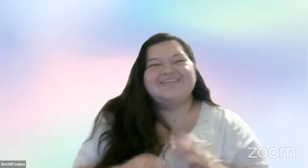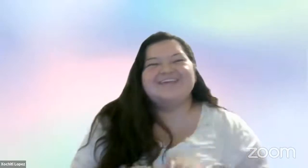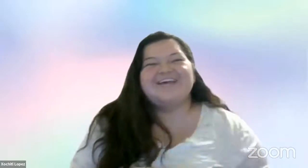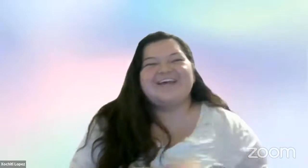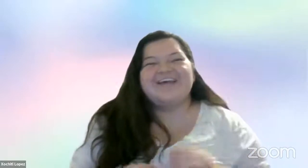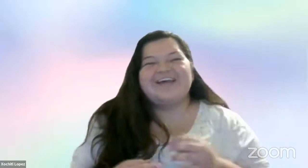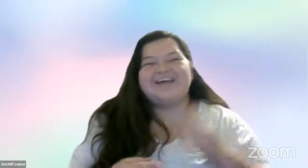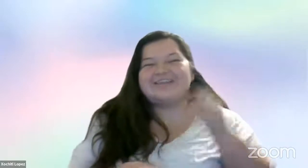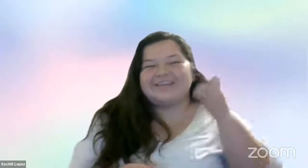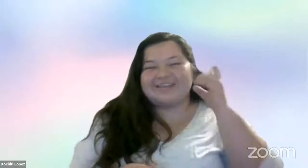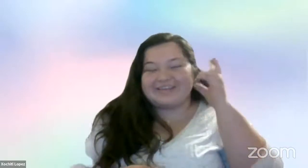And it's hard.